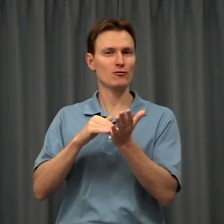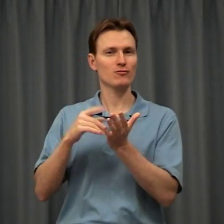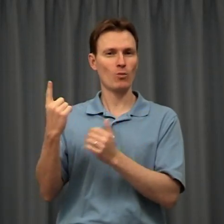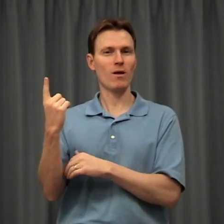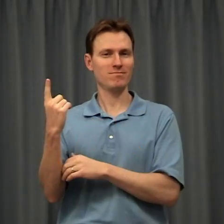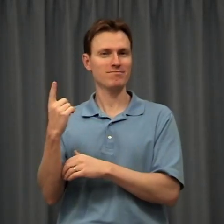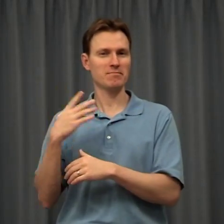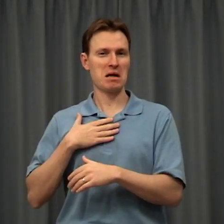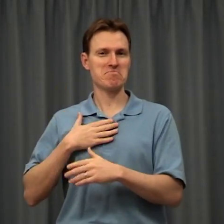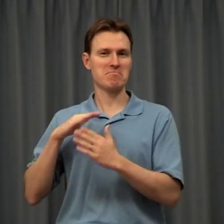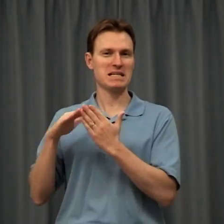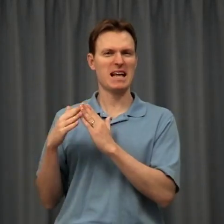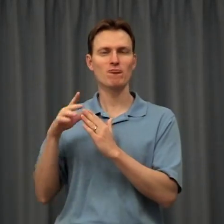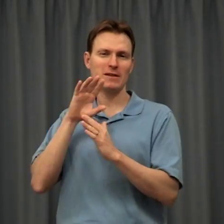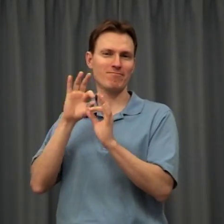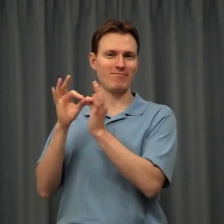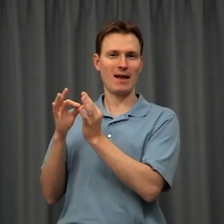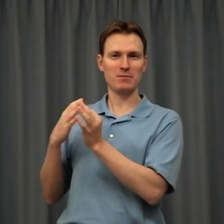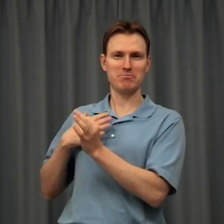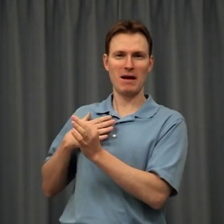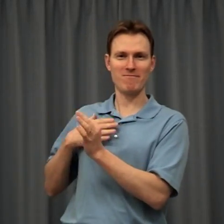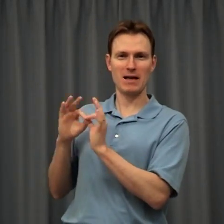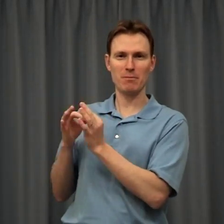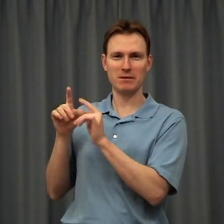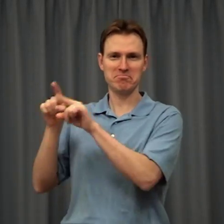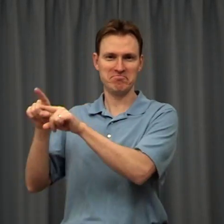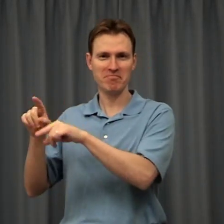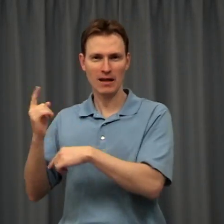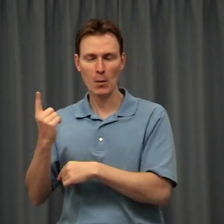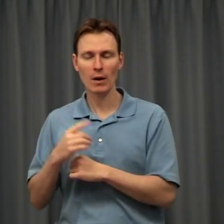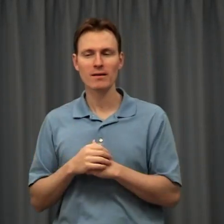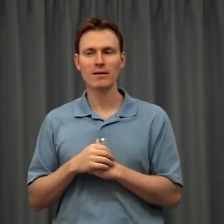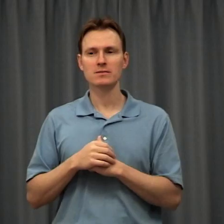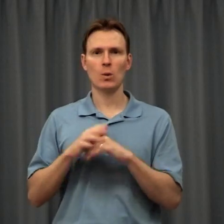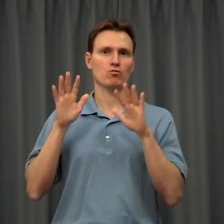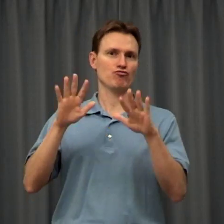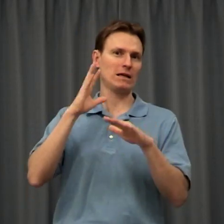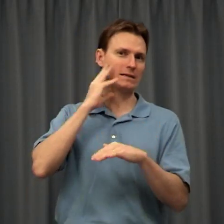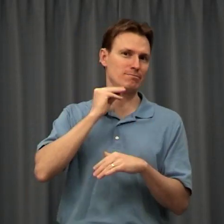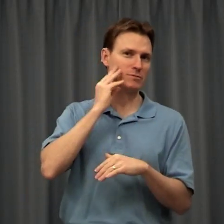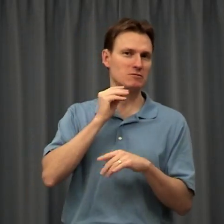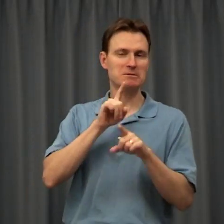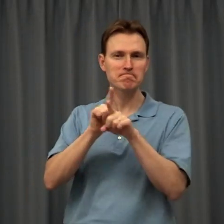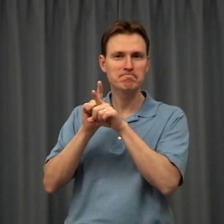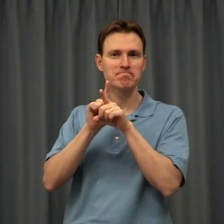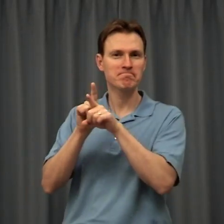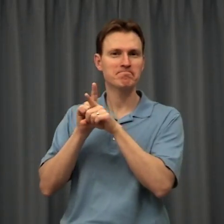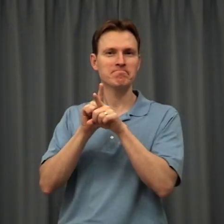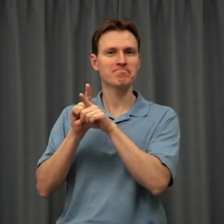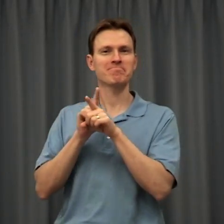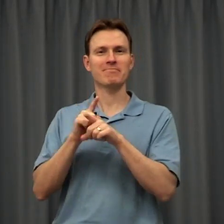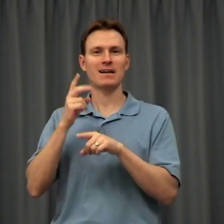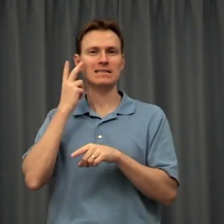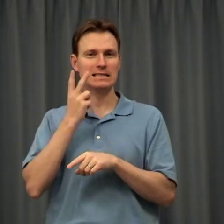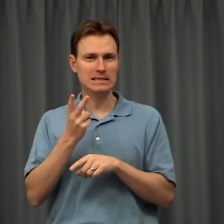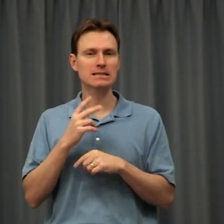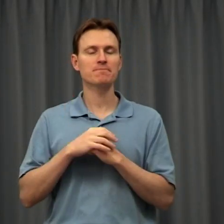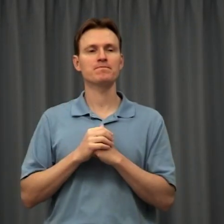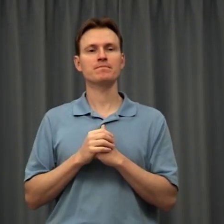I really loved the family doctor that I shadowed. They were our own family doctor. It was a great experience following them